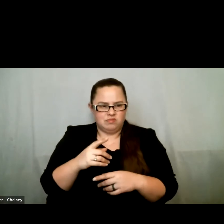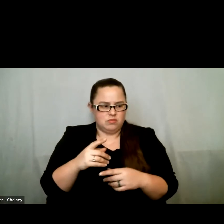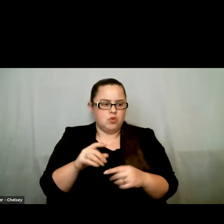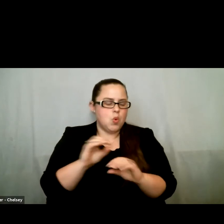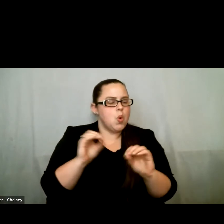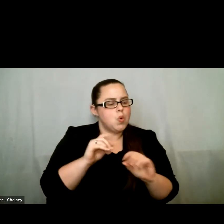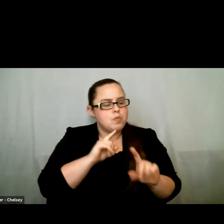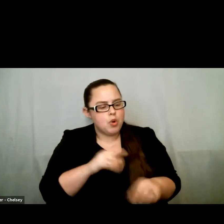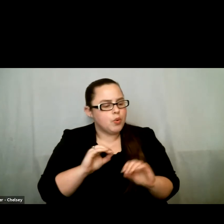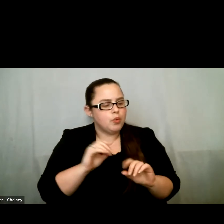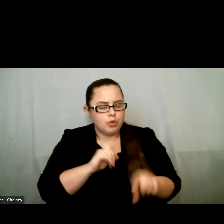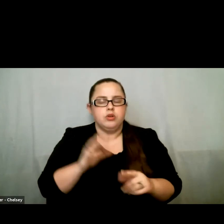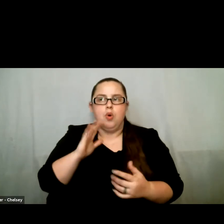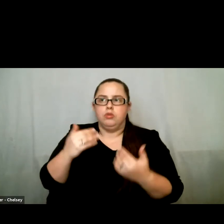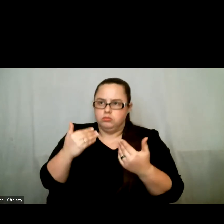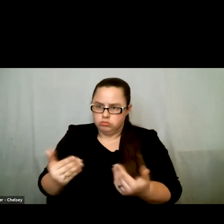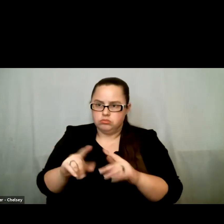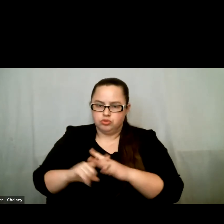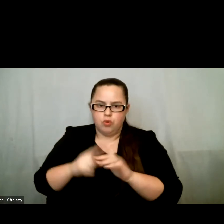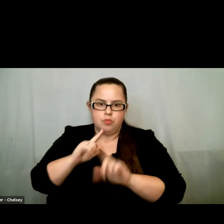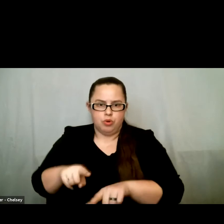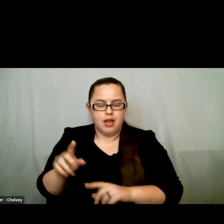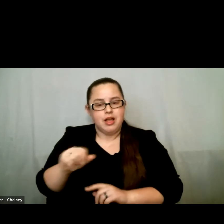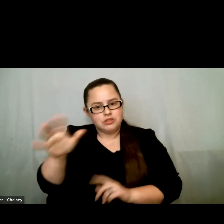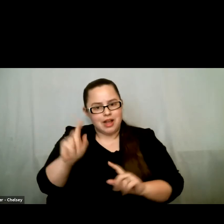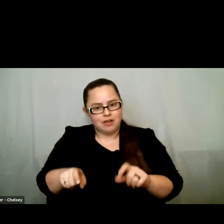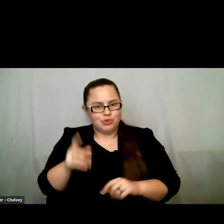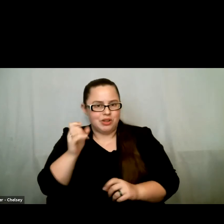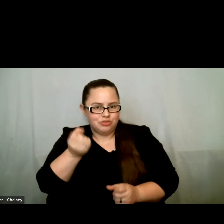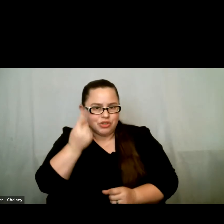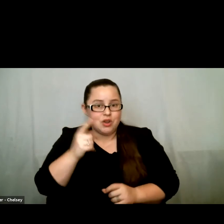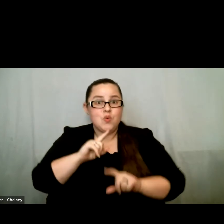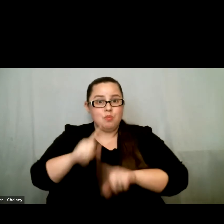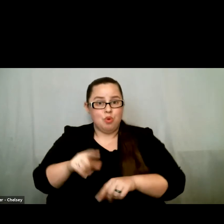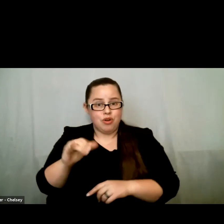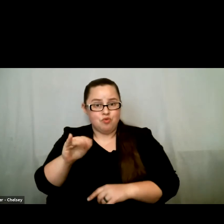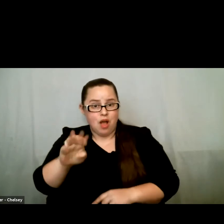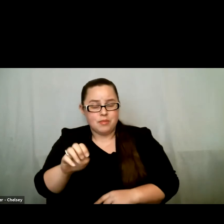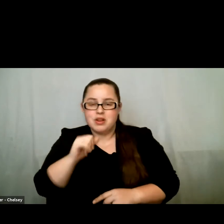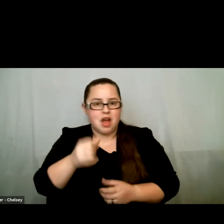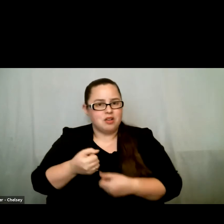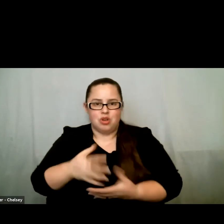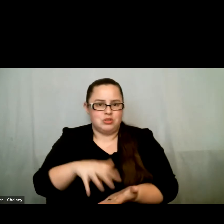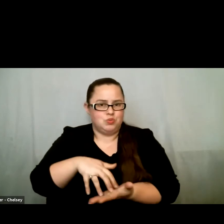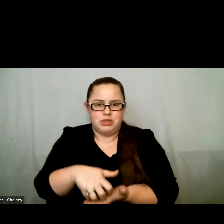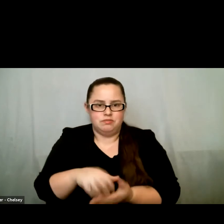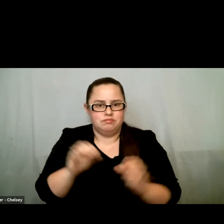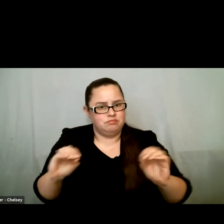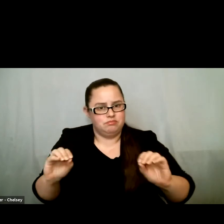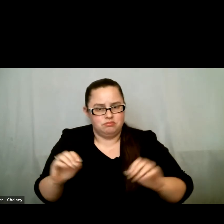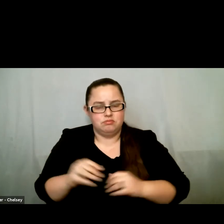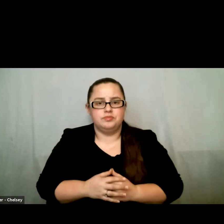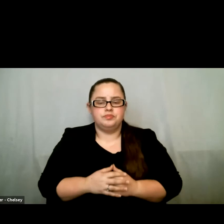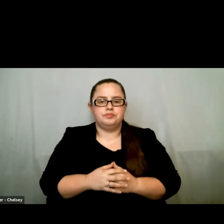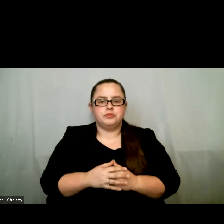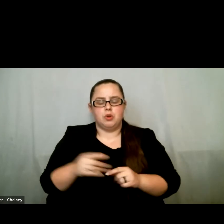their perspective and understand that reporting on crime does not make us weak. So going back to the question, what change